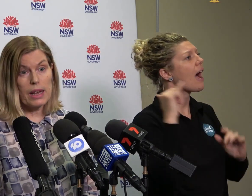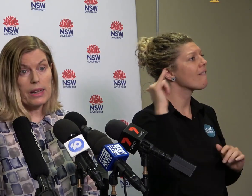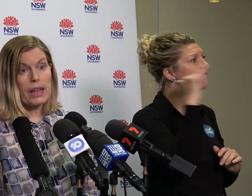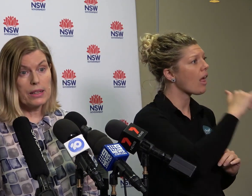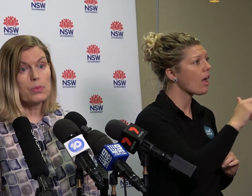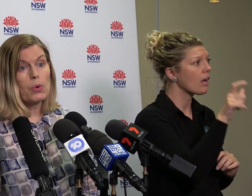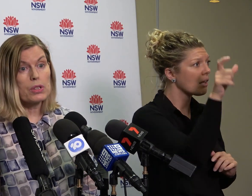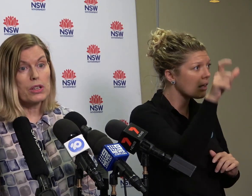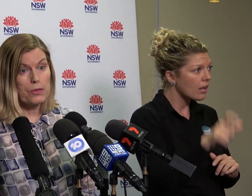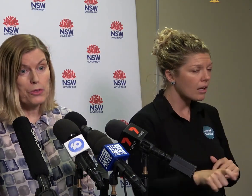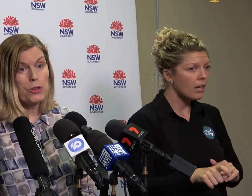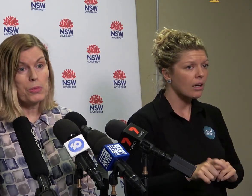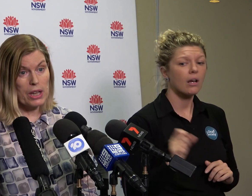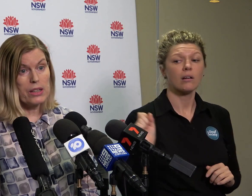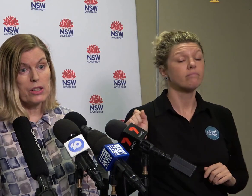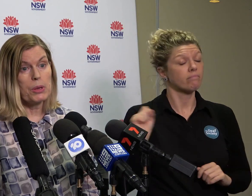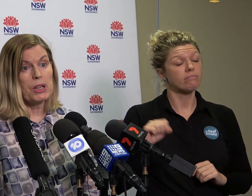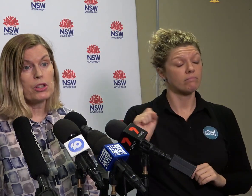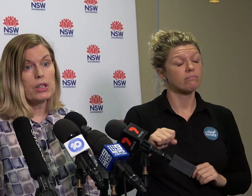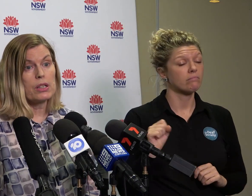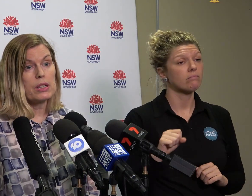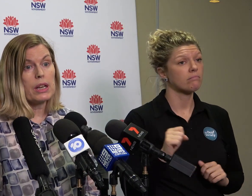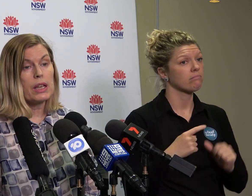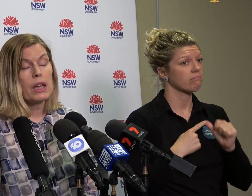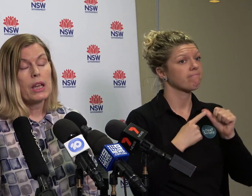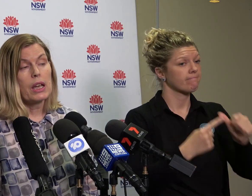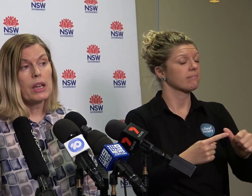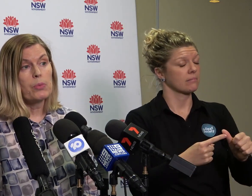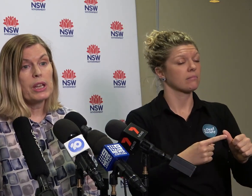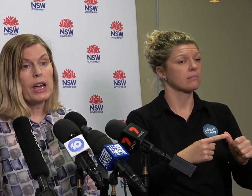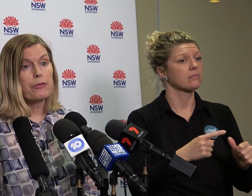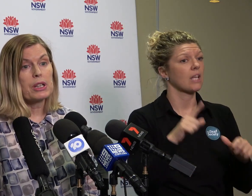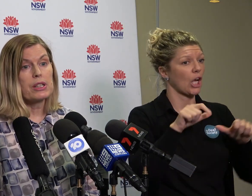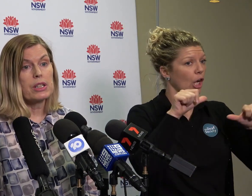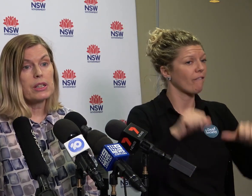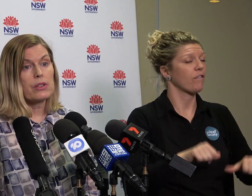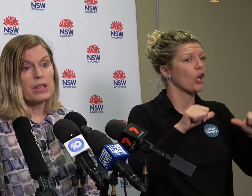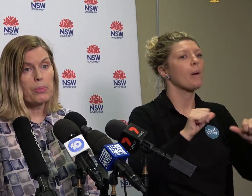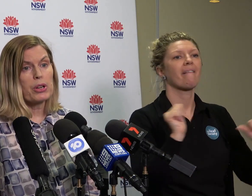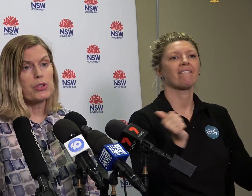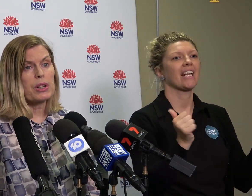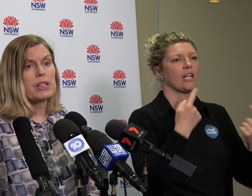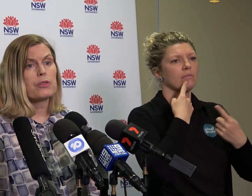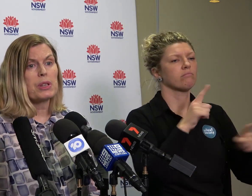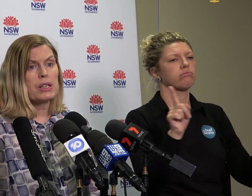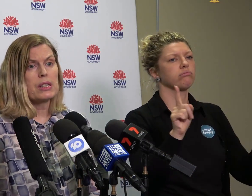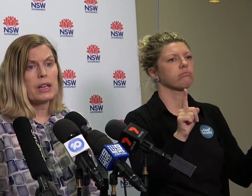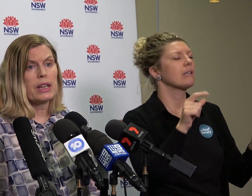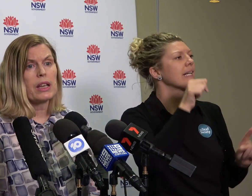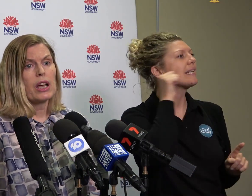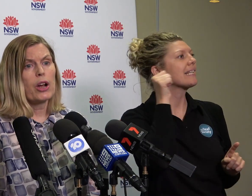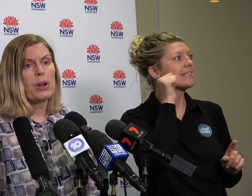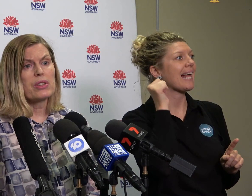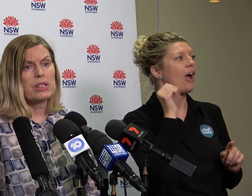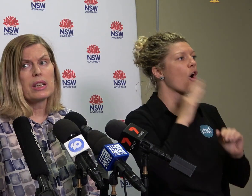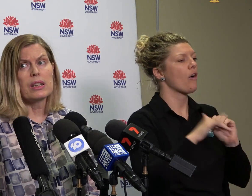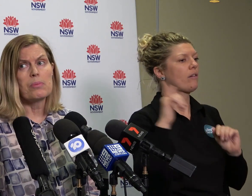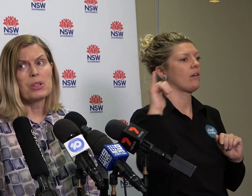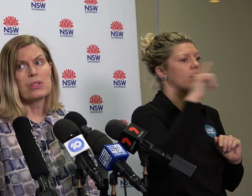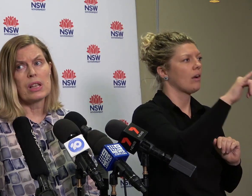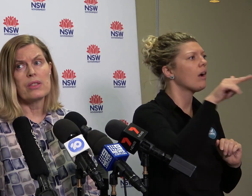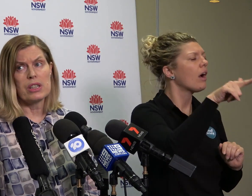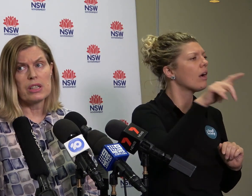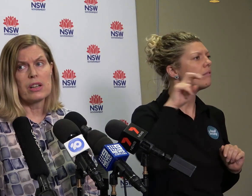Yes, that case was a confirmed case that we mentioned yesterday, and we have released details in that press release from yesterday around the